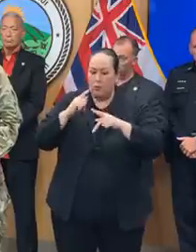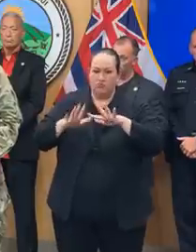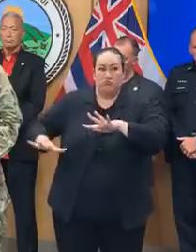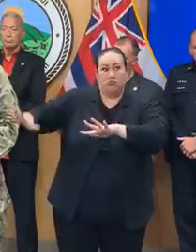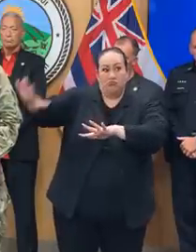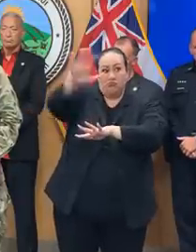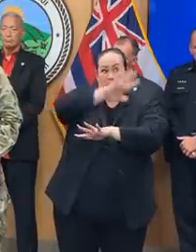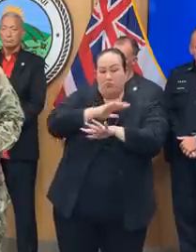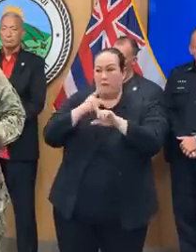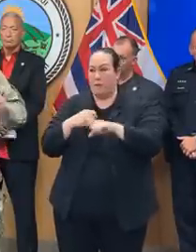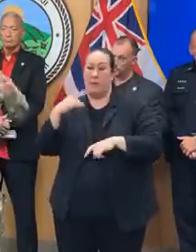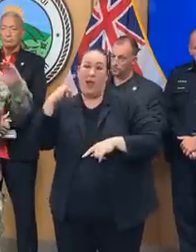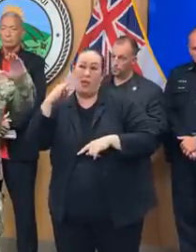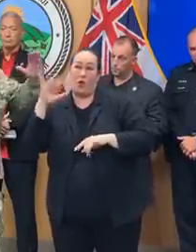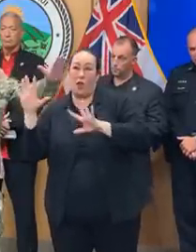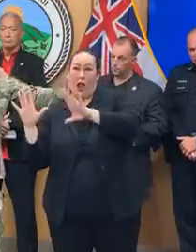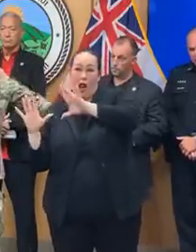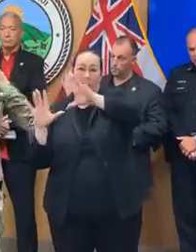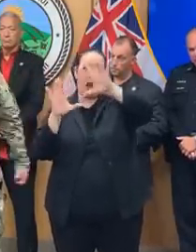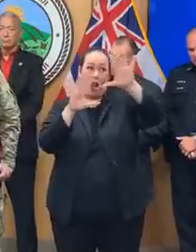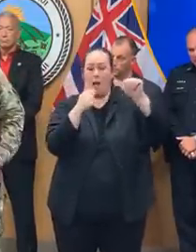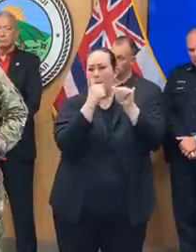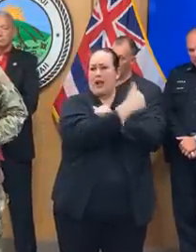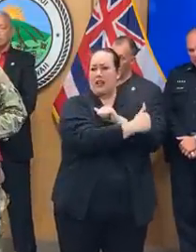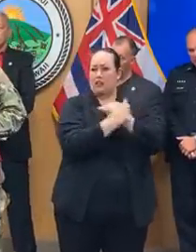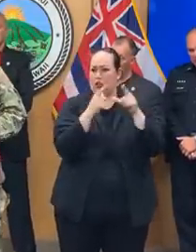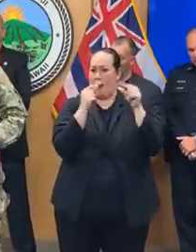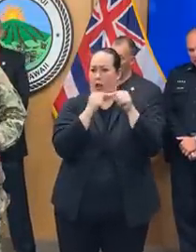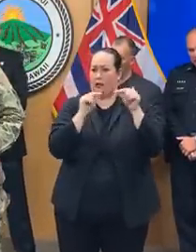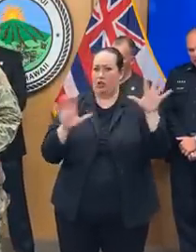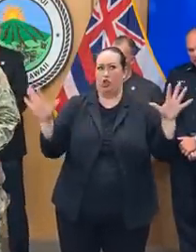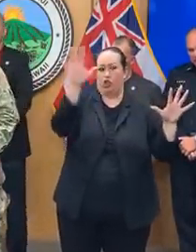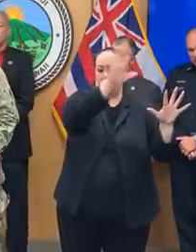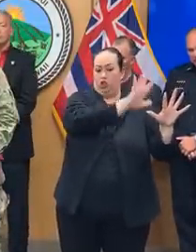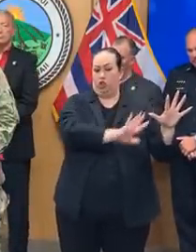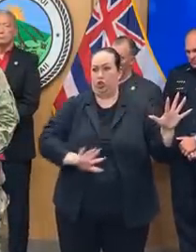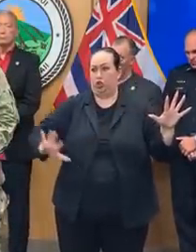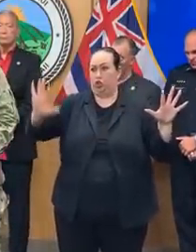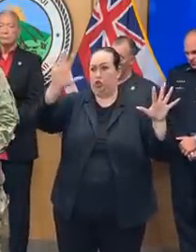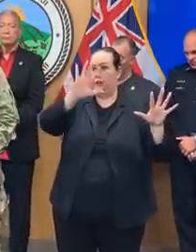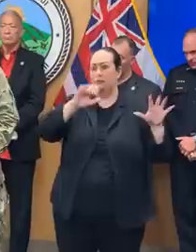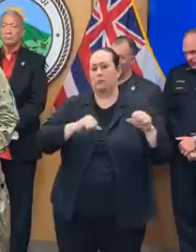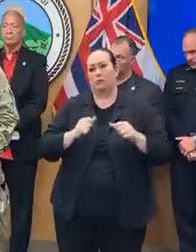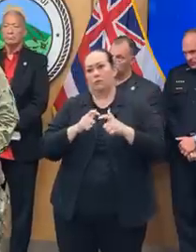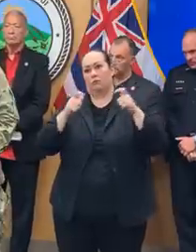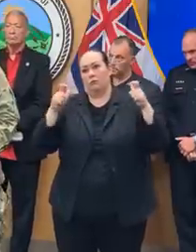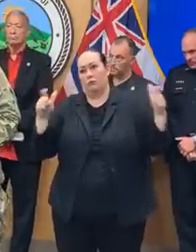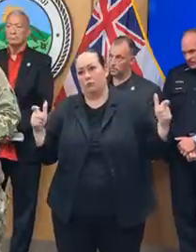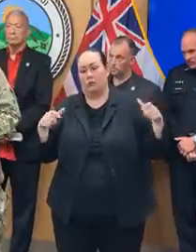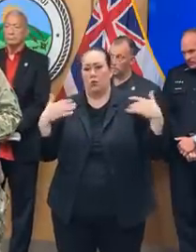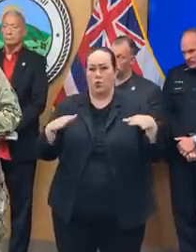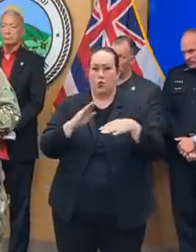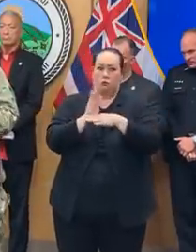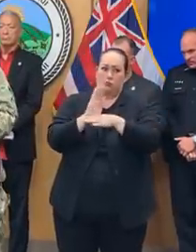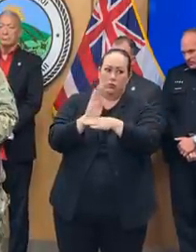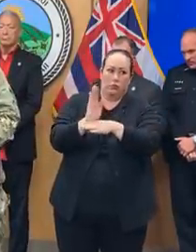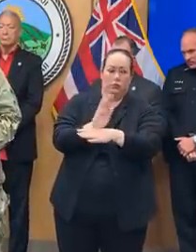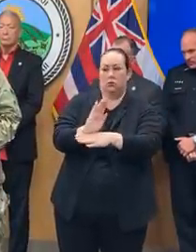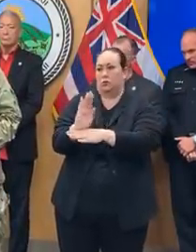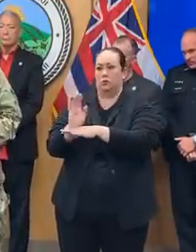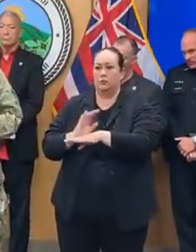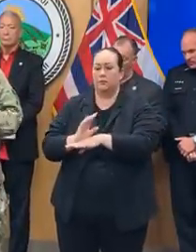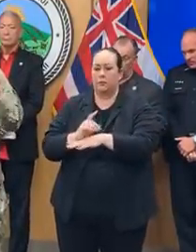west coast of California all the way out past Japan. Super busy. You know, he has a big, heavy schedule, and he spent the whole